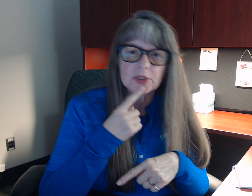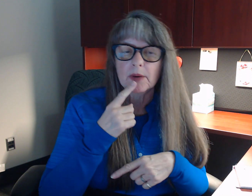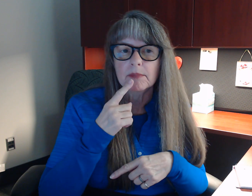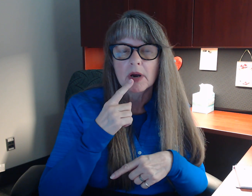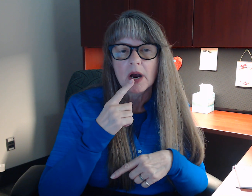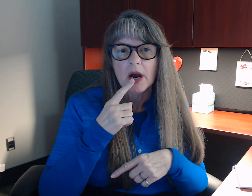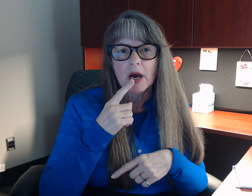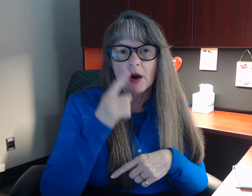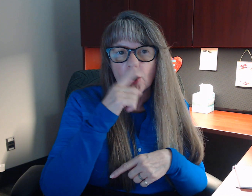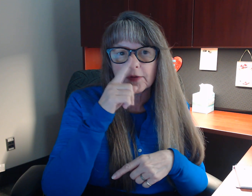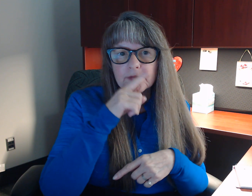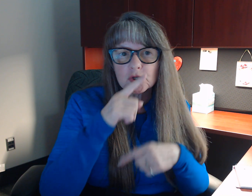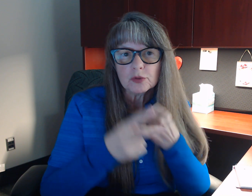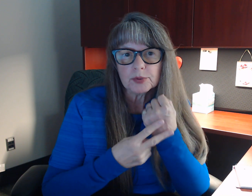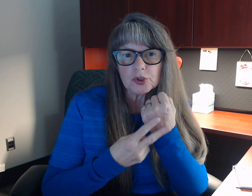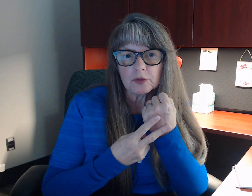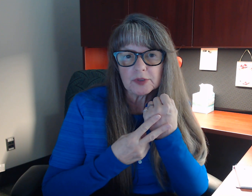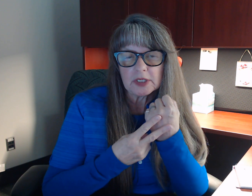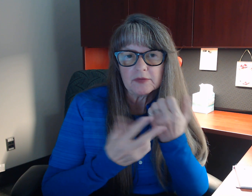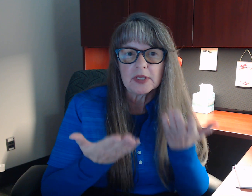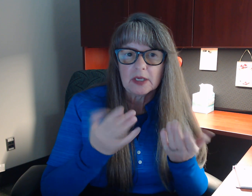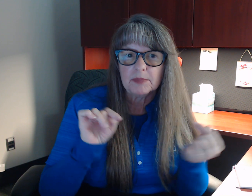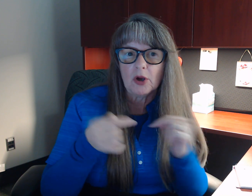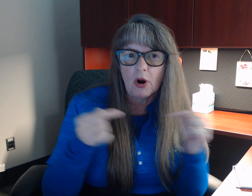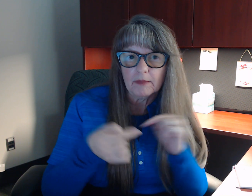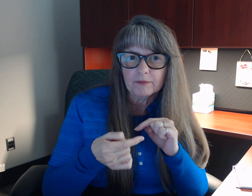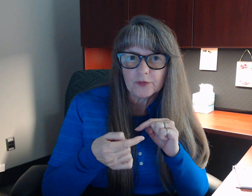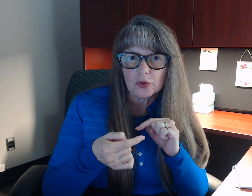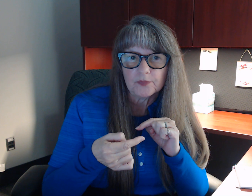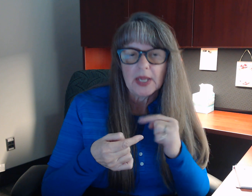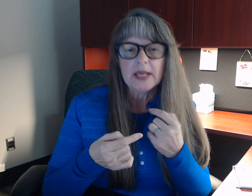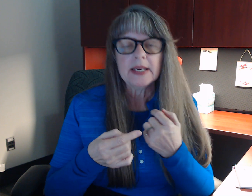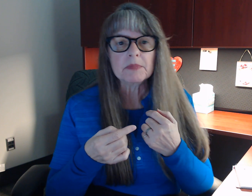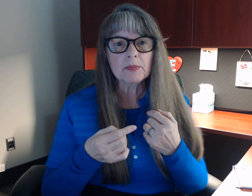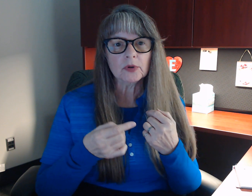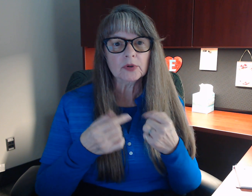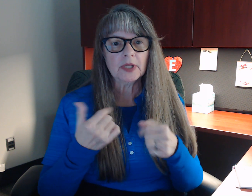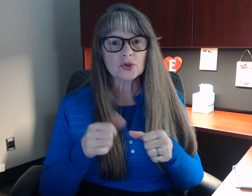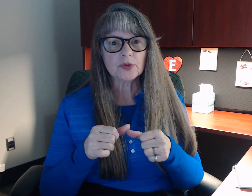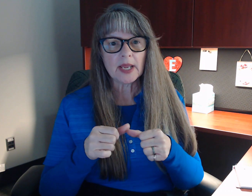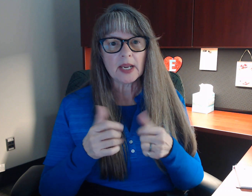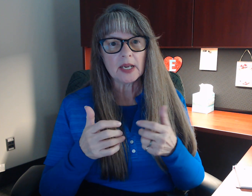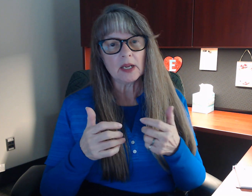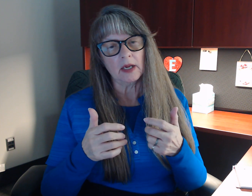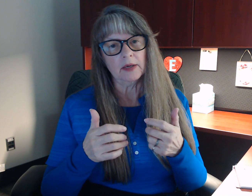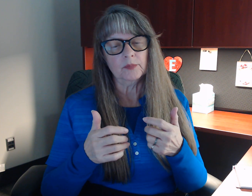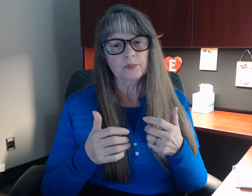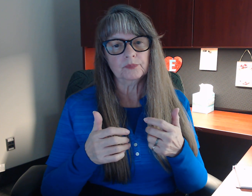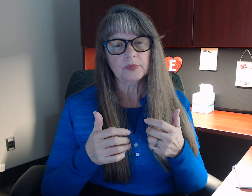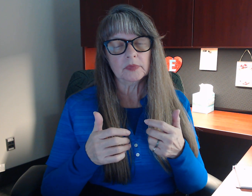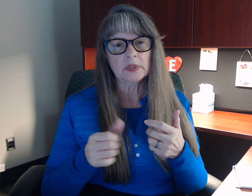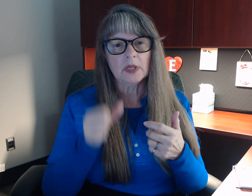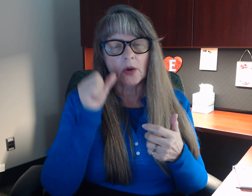some artificial preservatives that could be harmful. Now, remember yesterday we